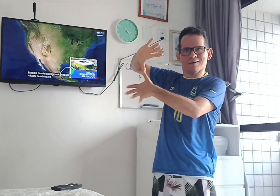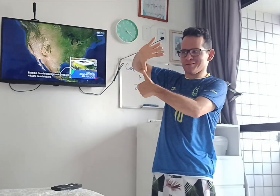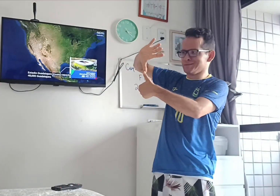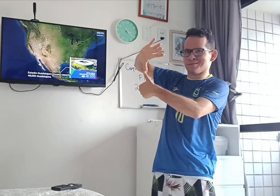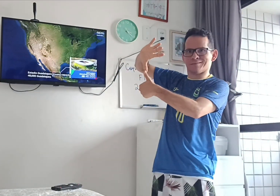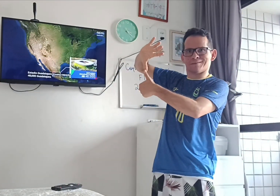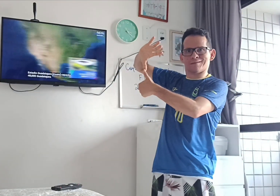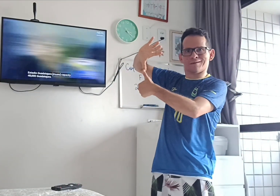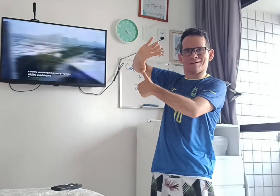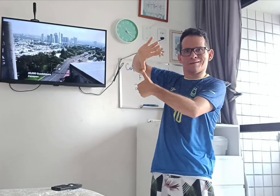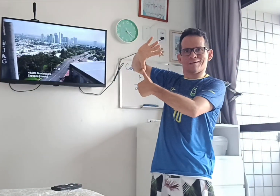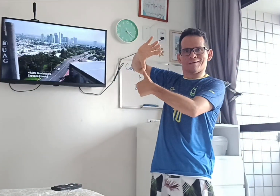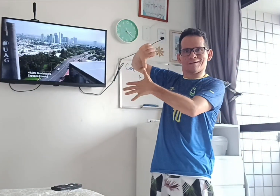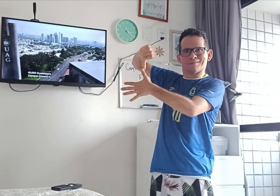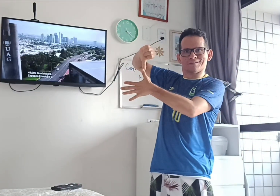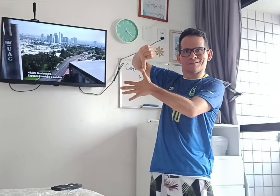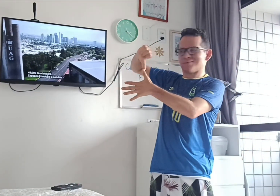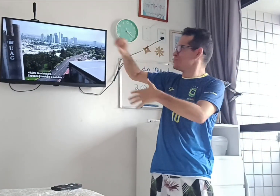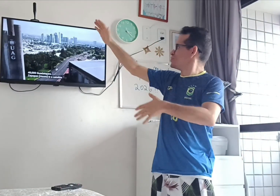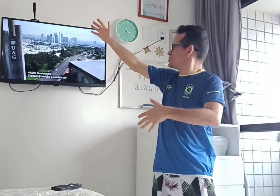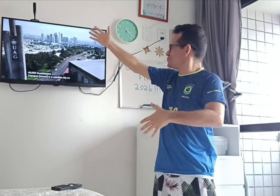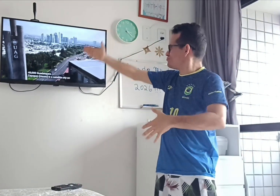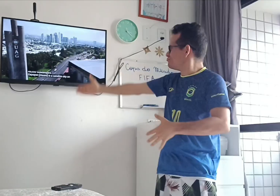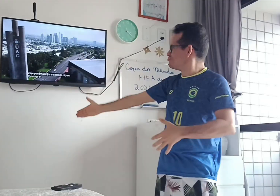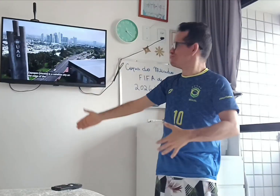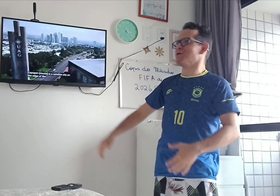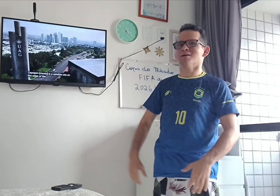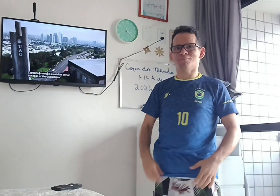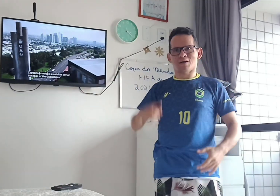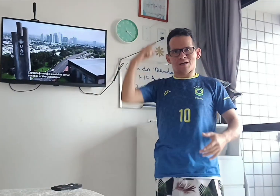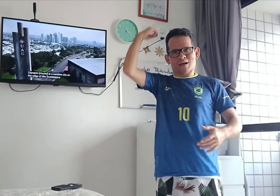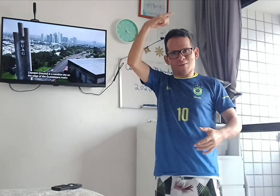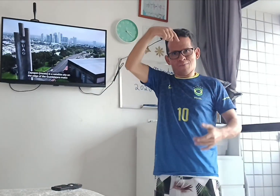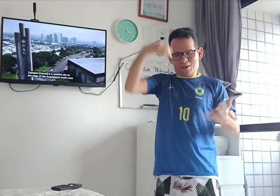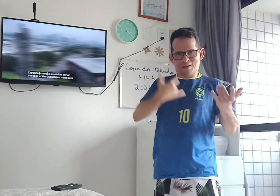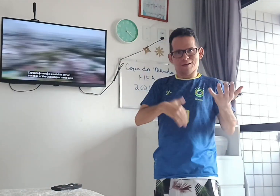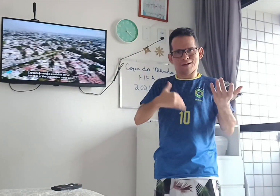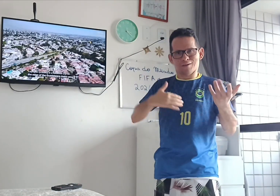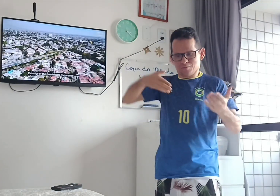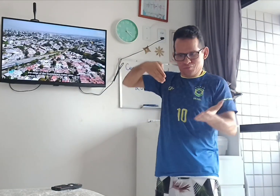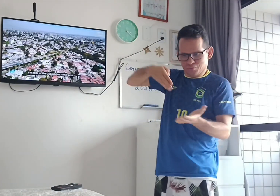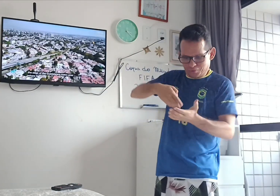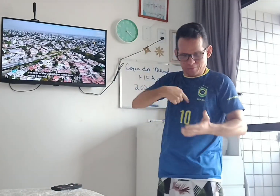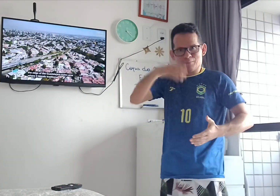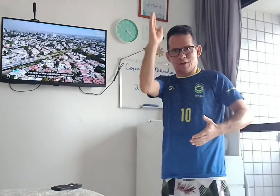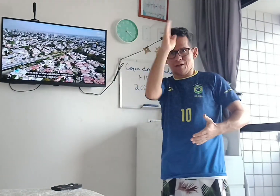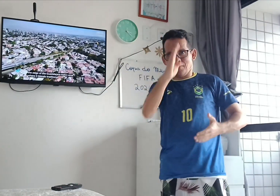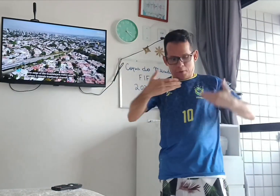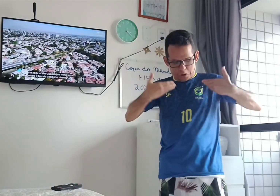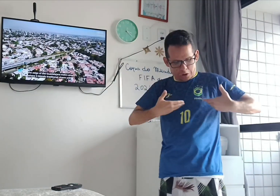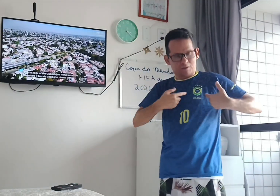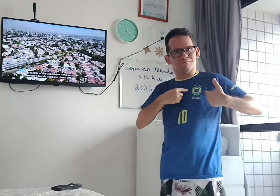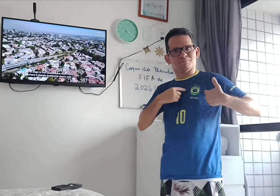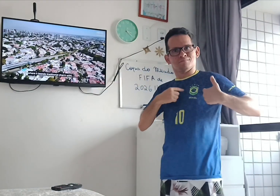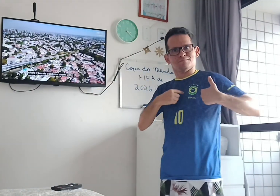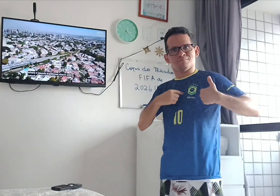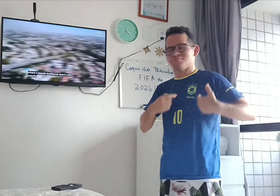Guadalajara. Zapopan is a satellite city on the edge of the Guadalajara metro area, where it blends traditional charm with colorful